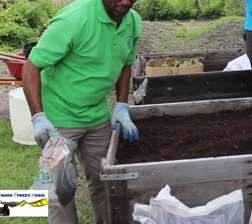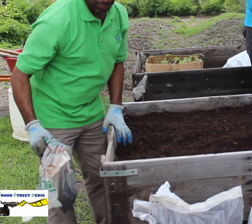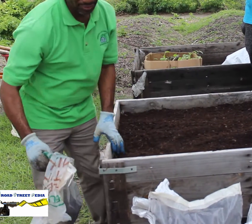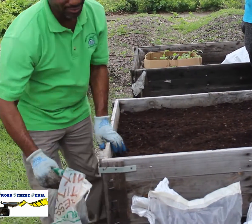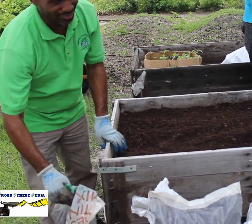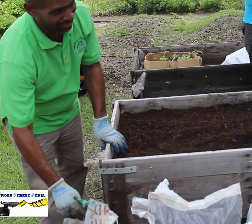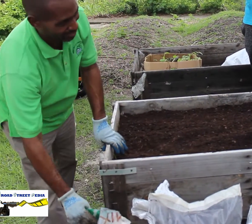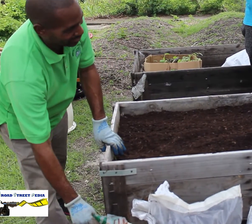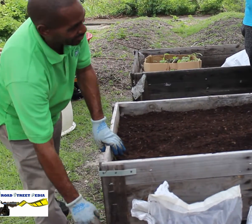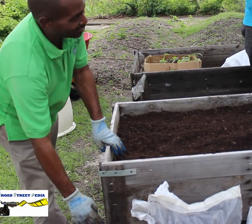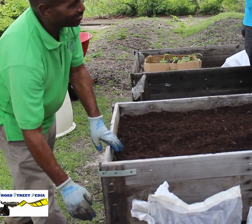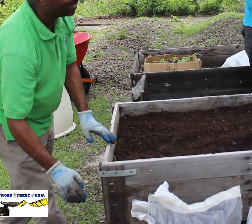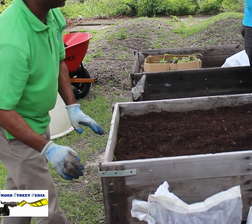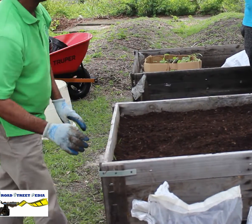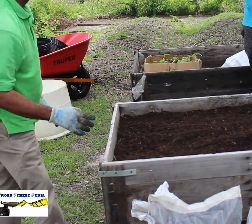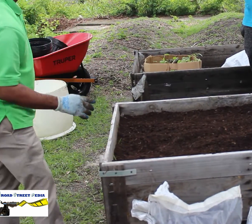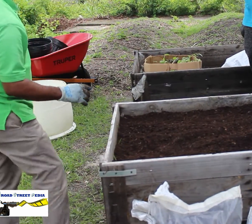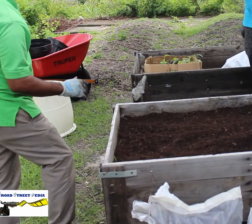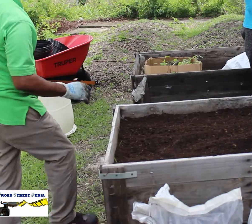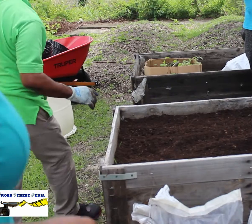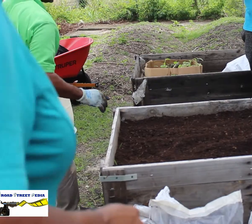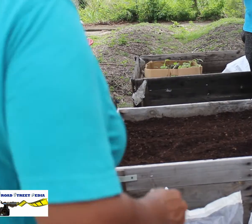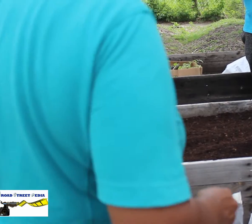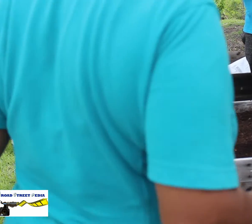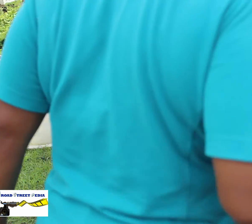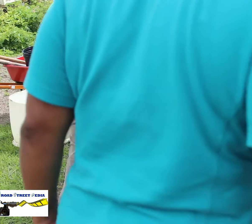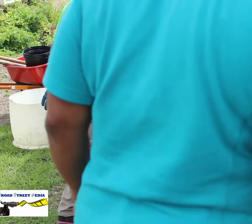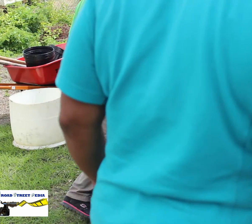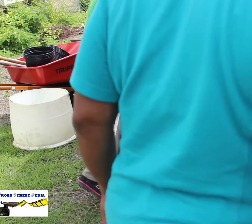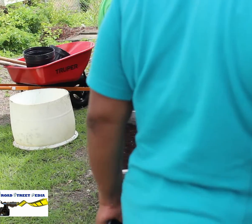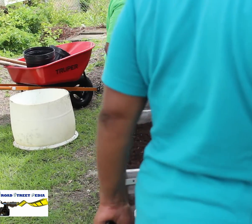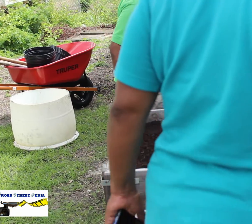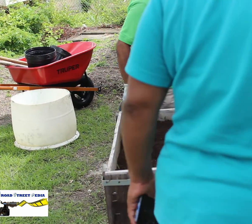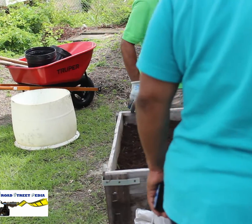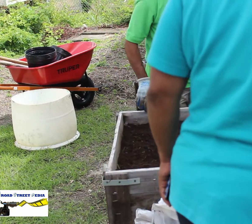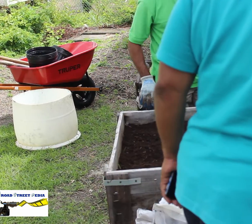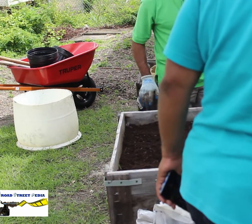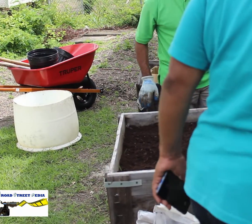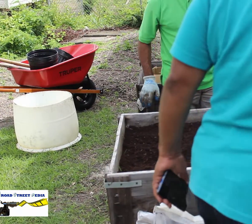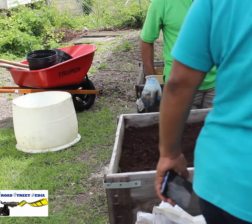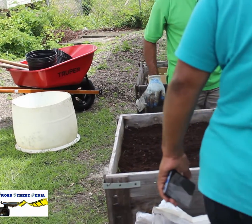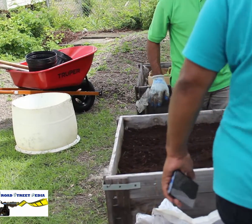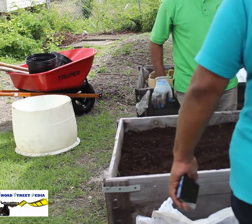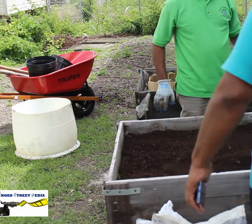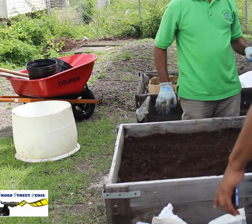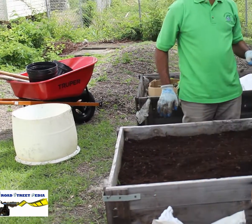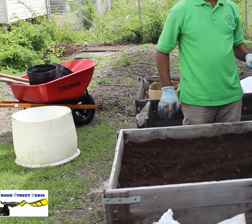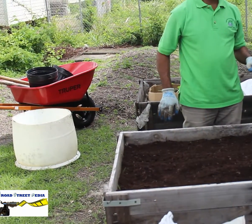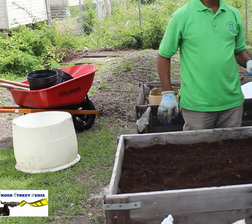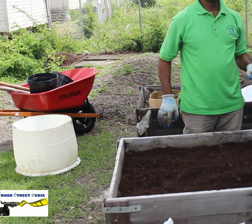Yeah, finished. You already touch it a little bit and you touch now. You do nothing.